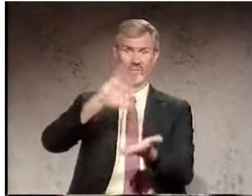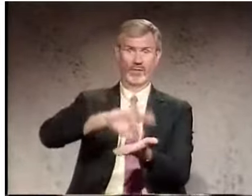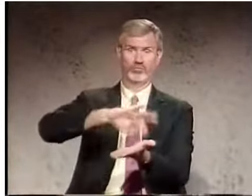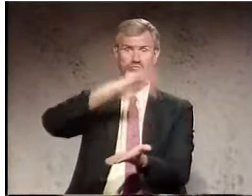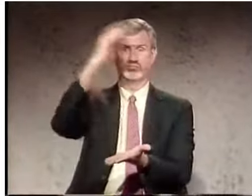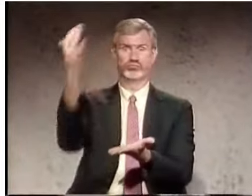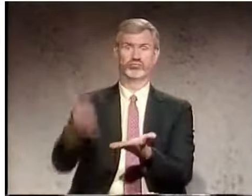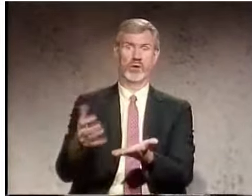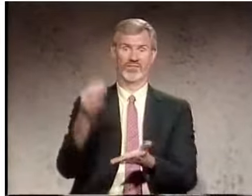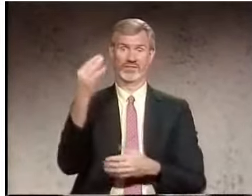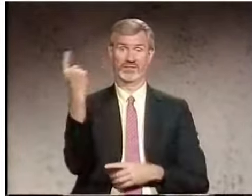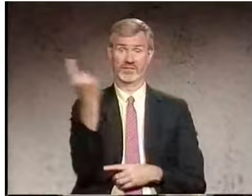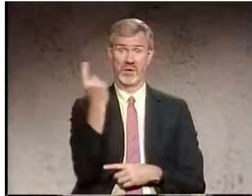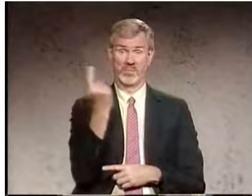You can show size.